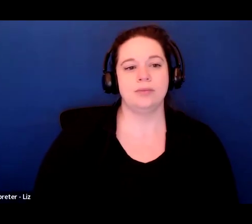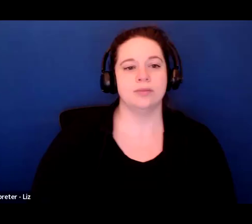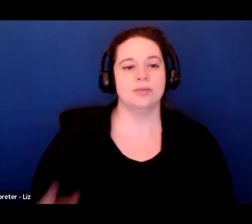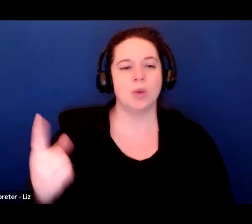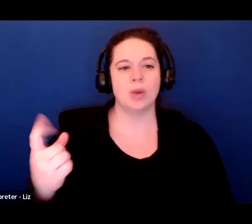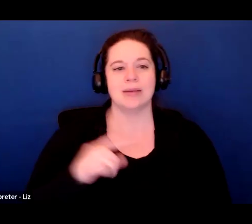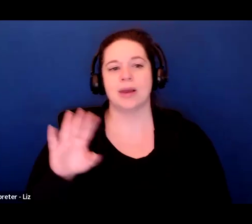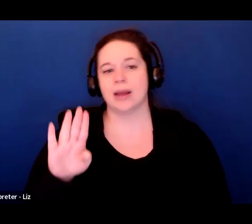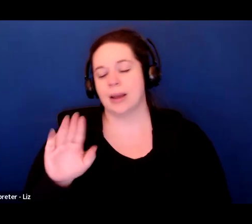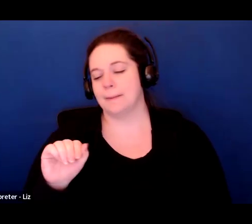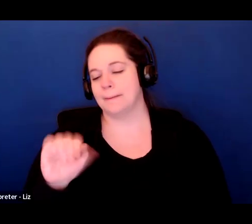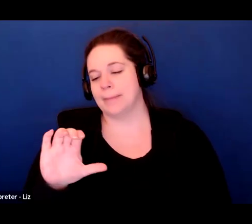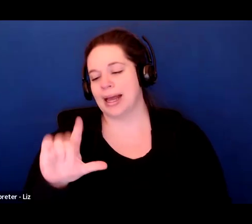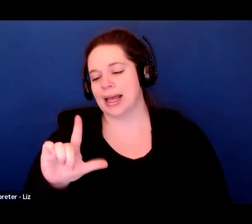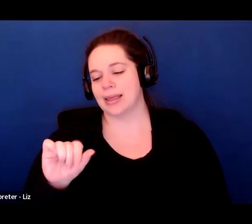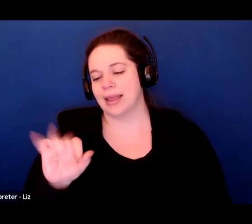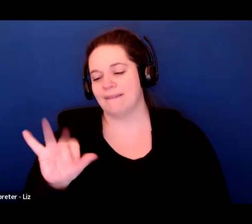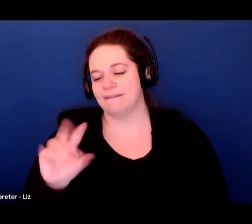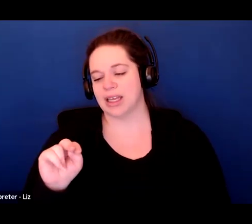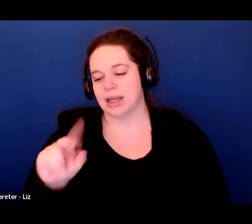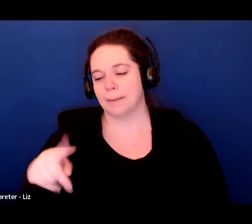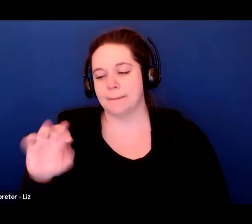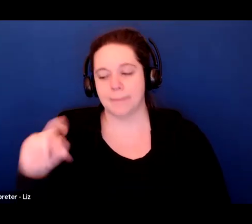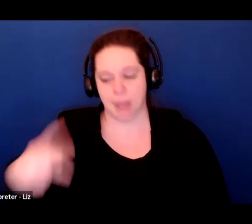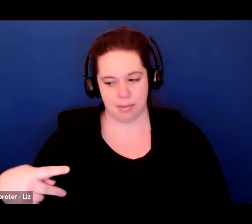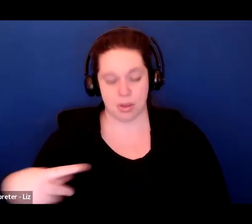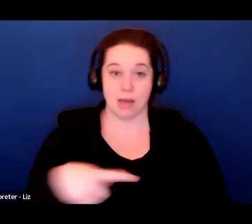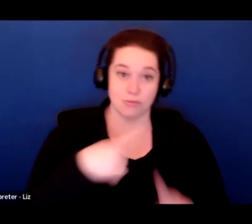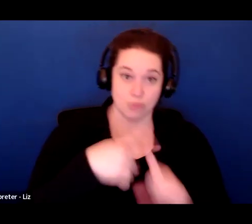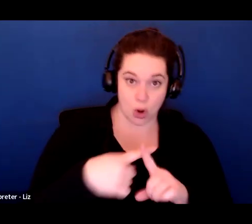and the pros and cons, and they're scheduled for a trial.